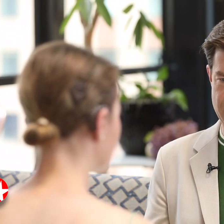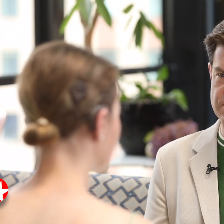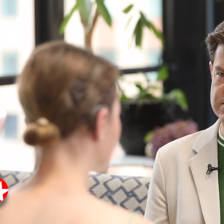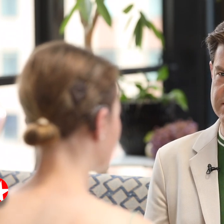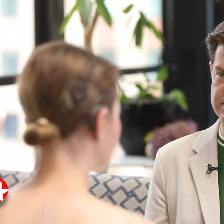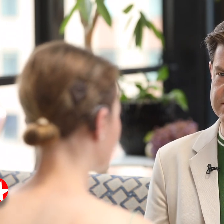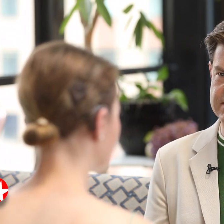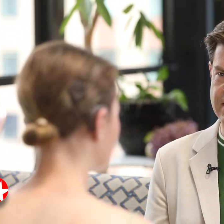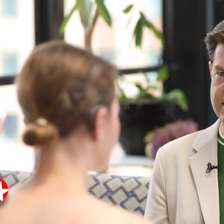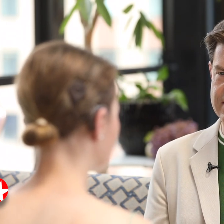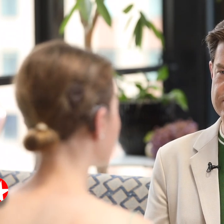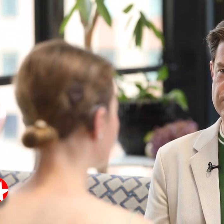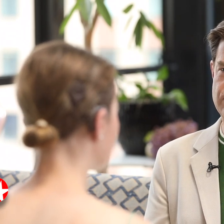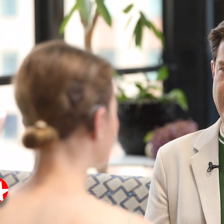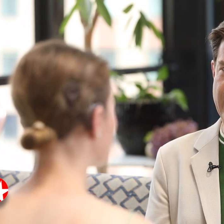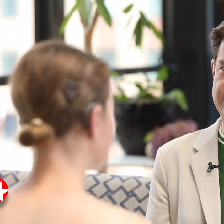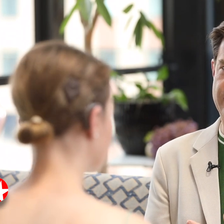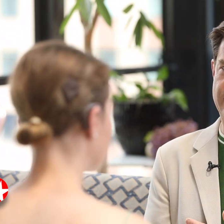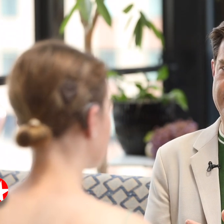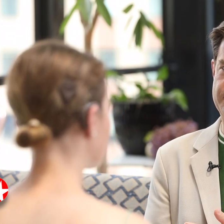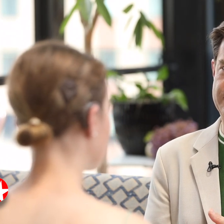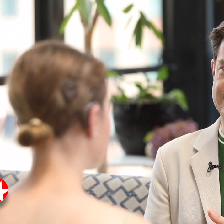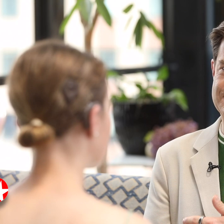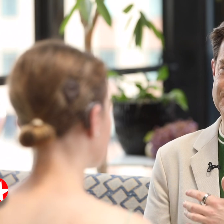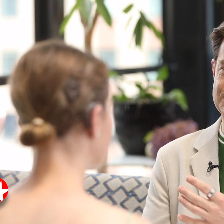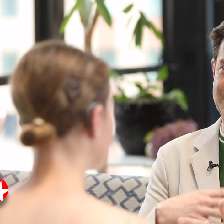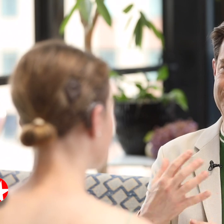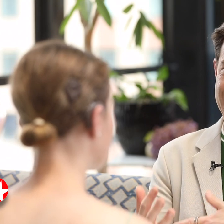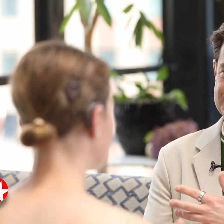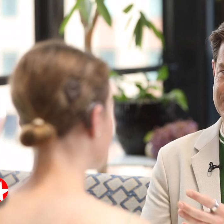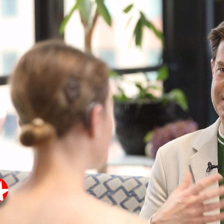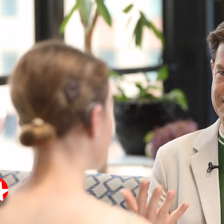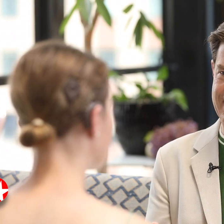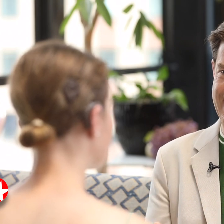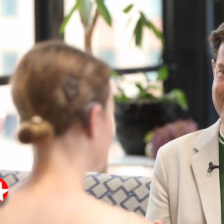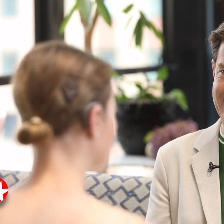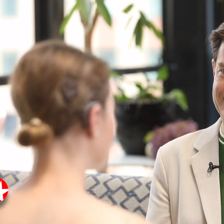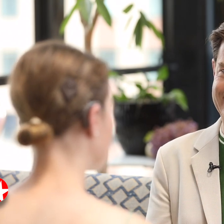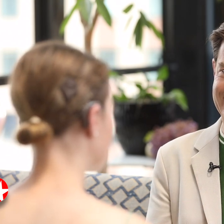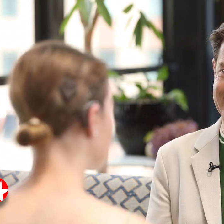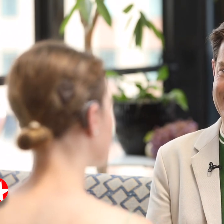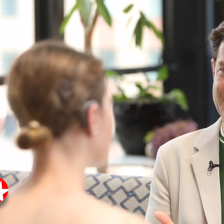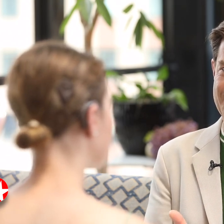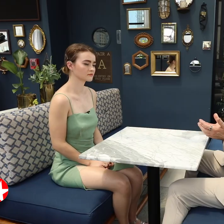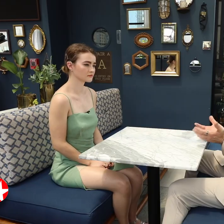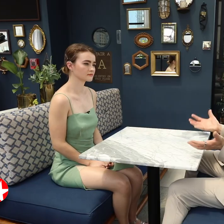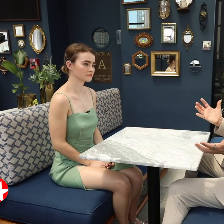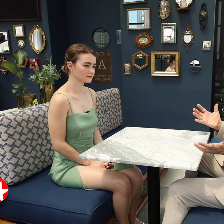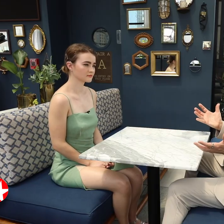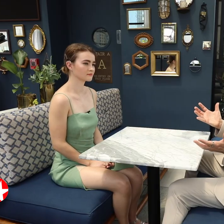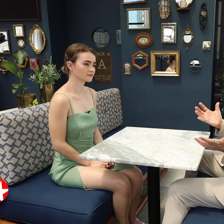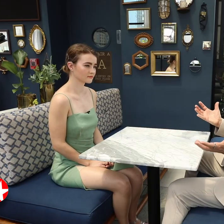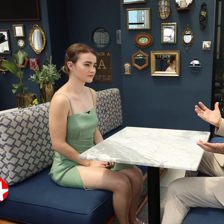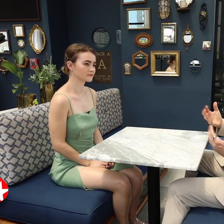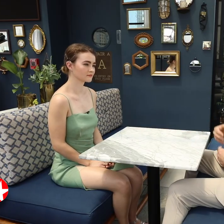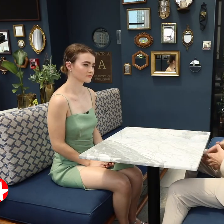Broadway musicals? Do you have, do you get pleasure out of that? Obviously, a big element of a Broadway